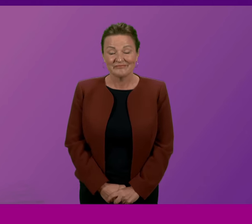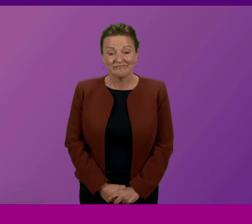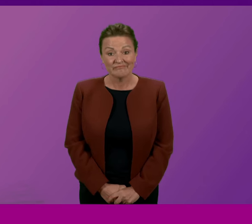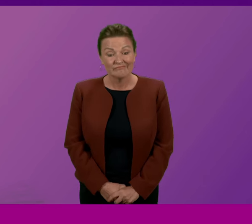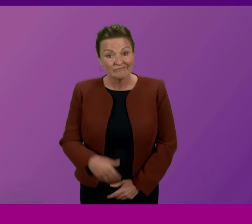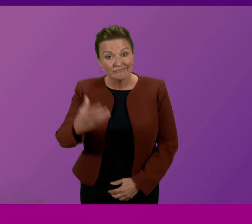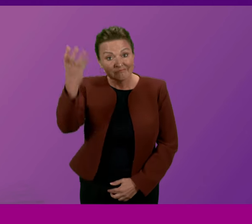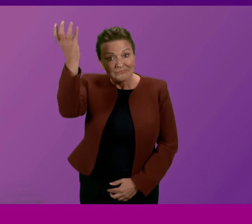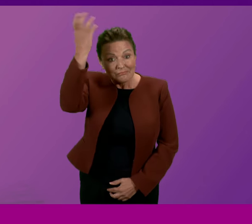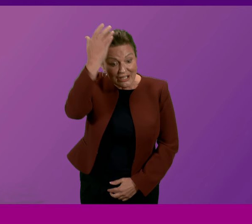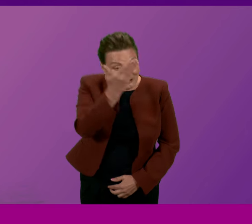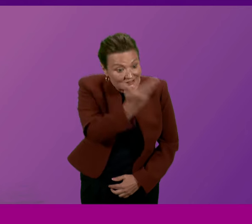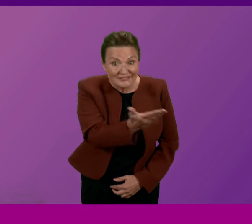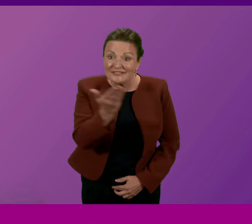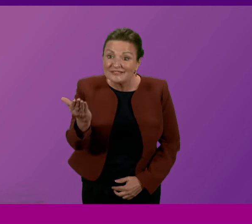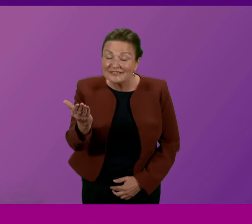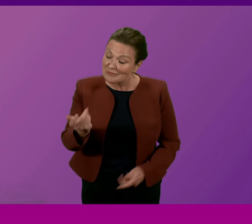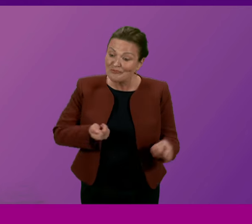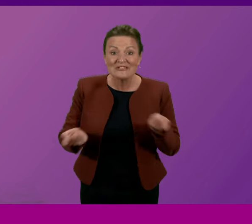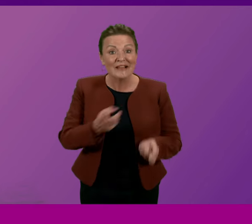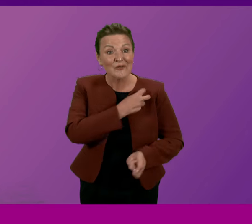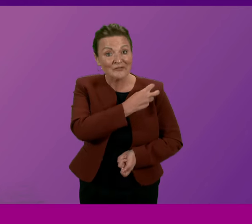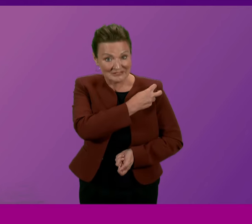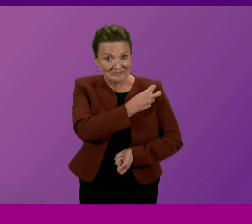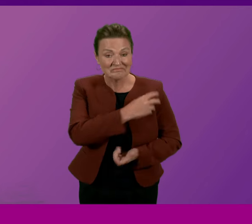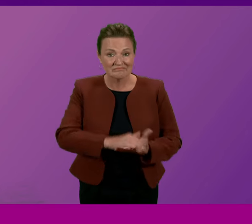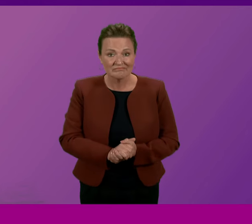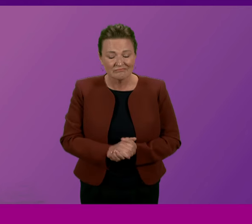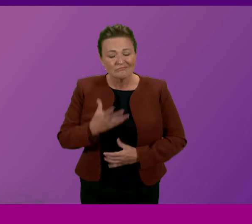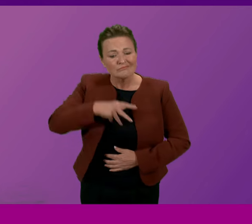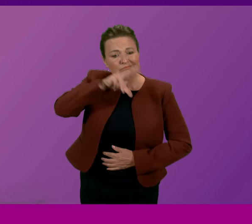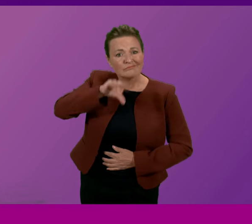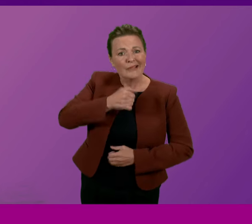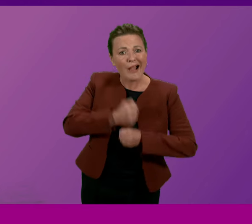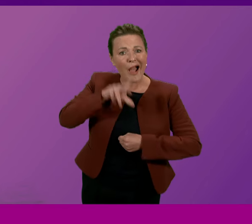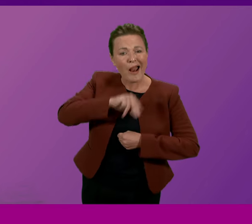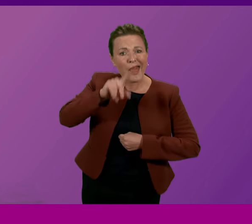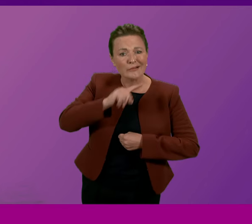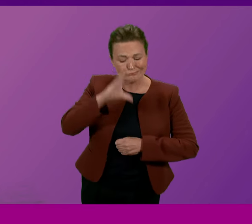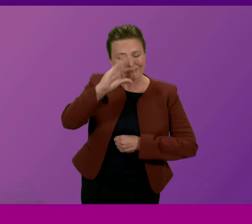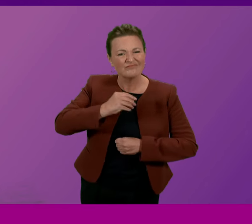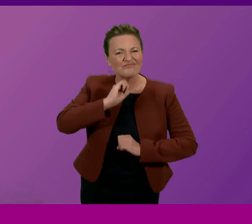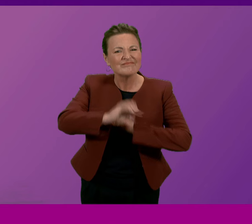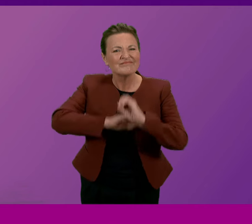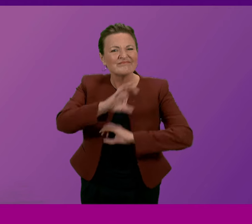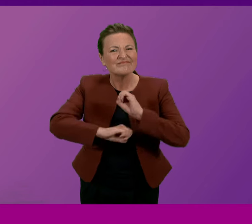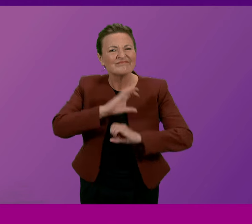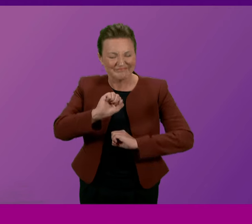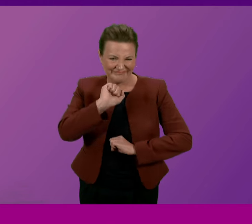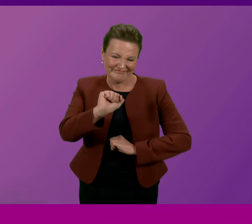Your Majesty's presiding officer. In due hashin kohar acha, fihutse kawig